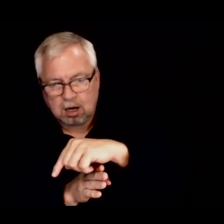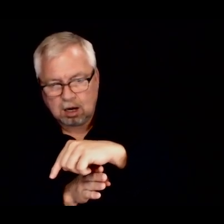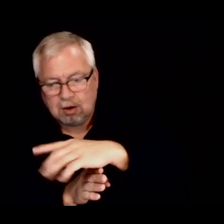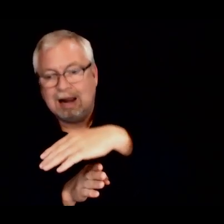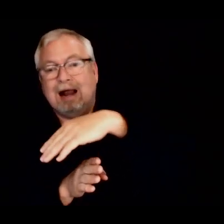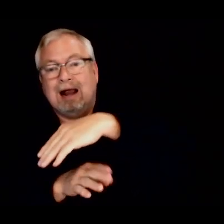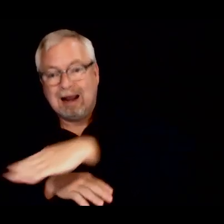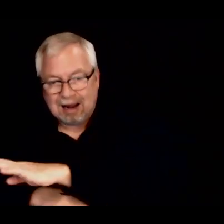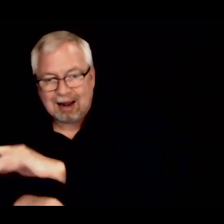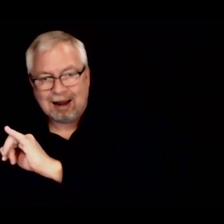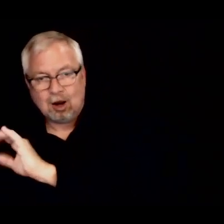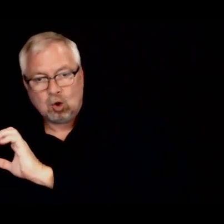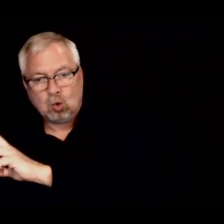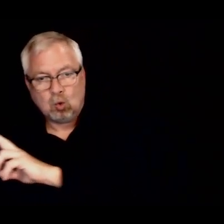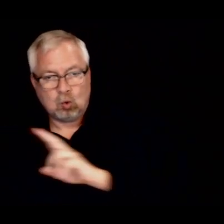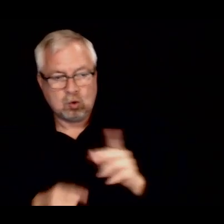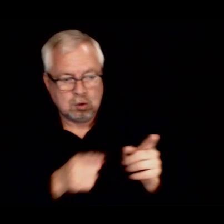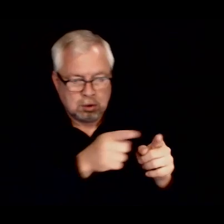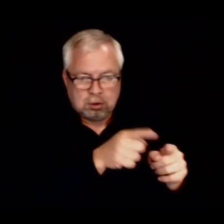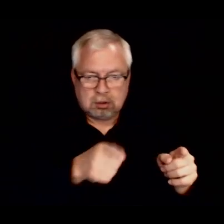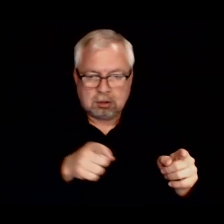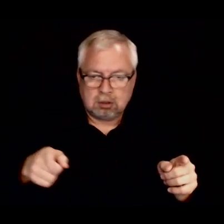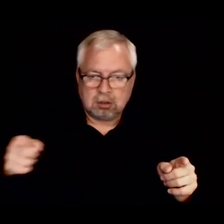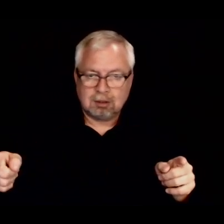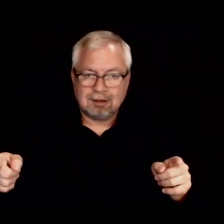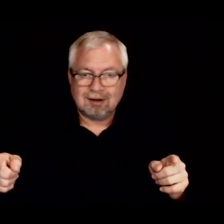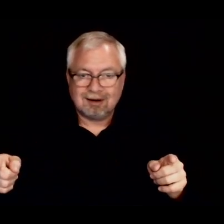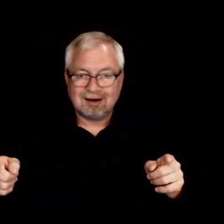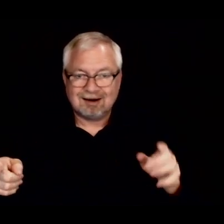with COVID-19, we do see